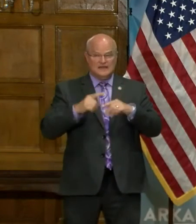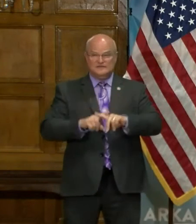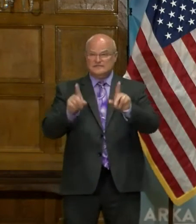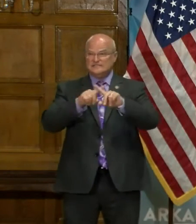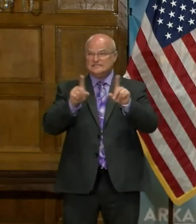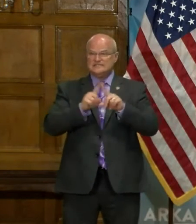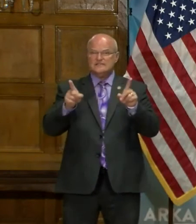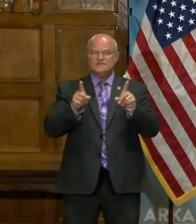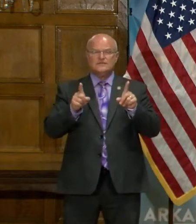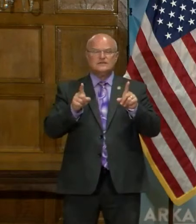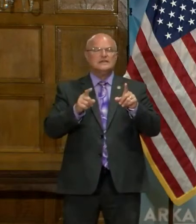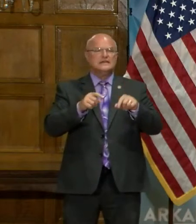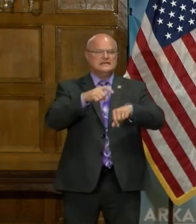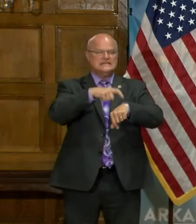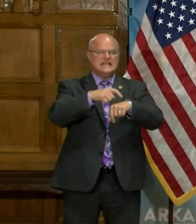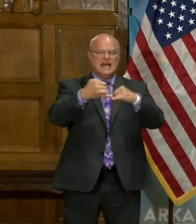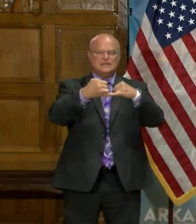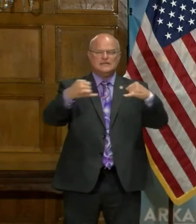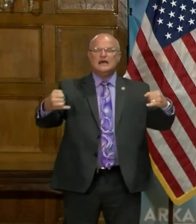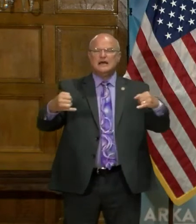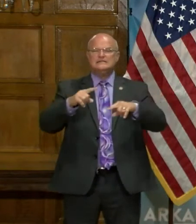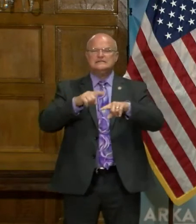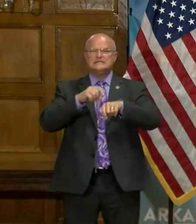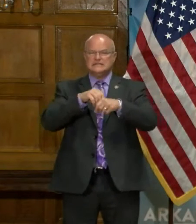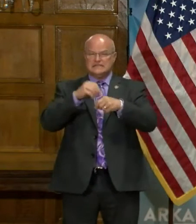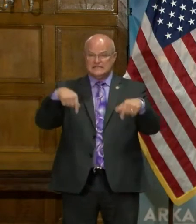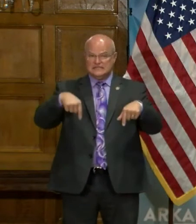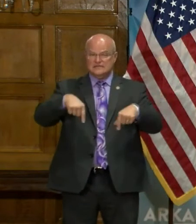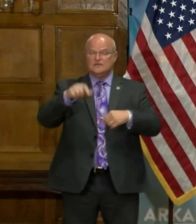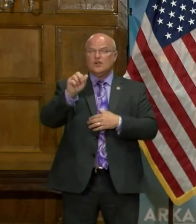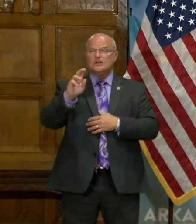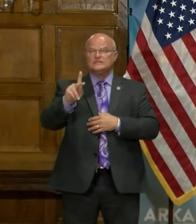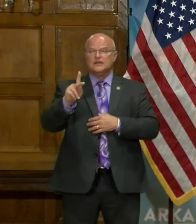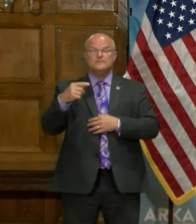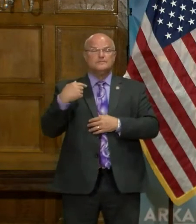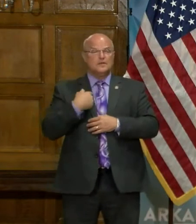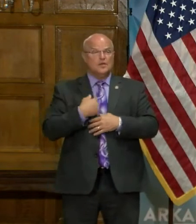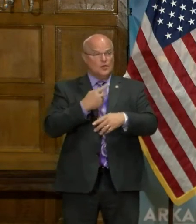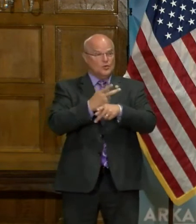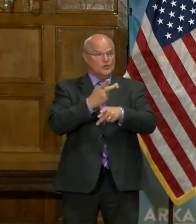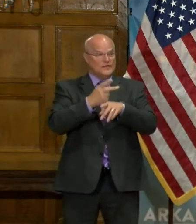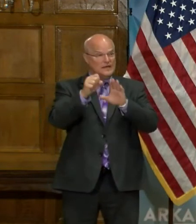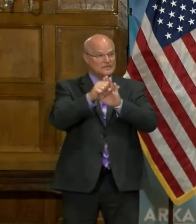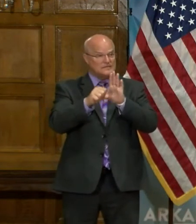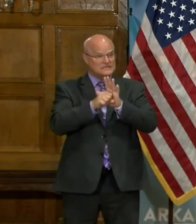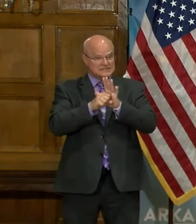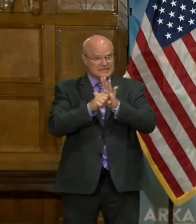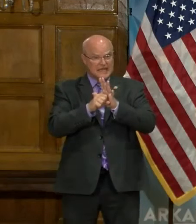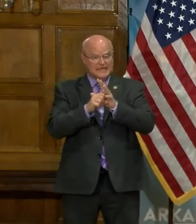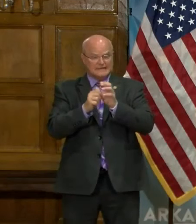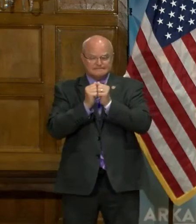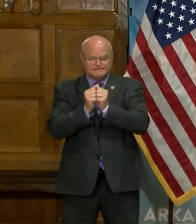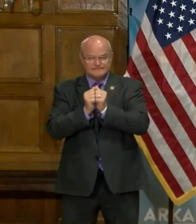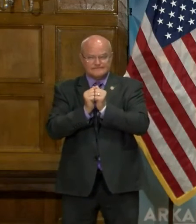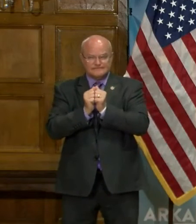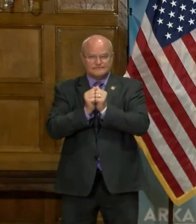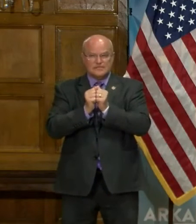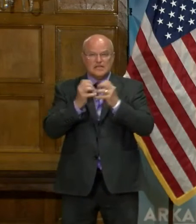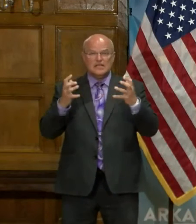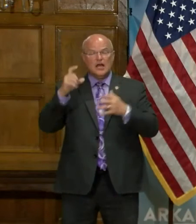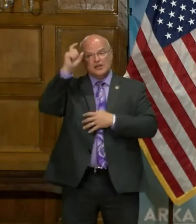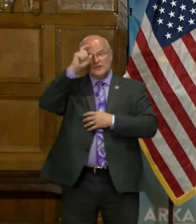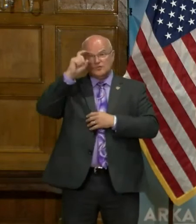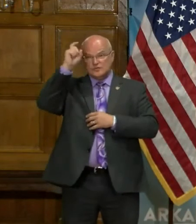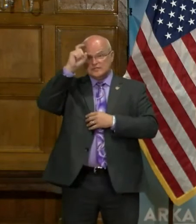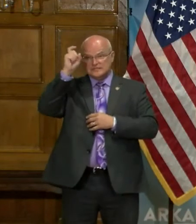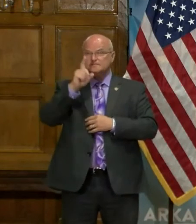different epidemics and different time frames in Arkansas. And while we've kept our state together, and there's a lot of wisdom in